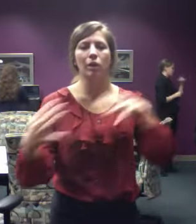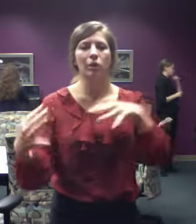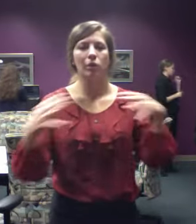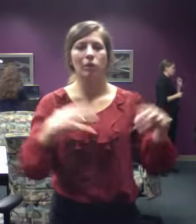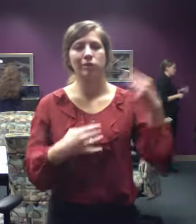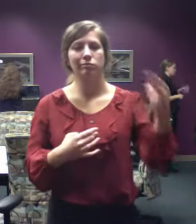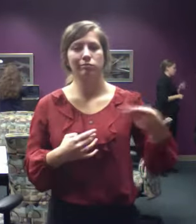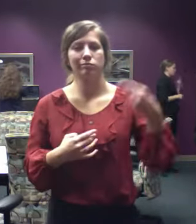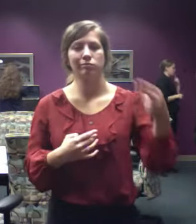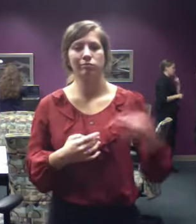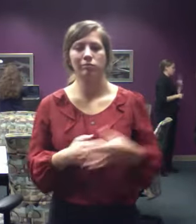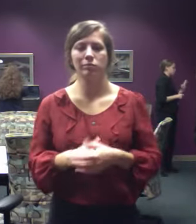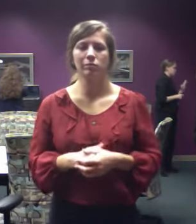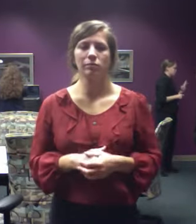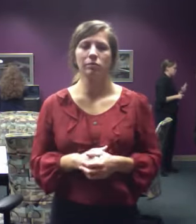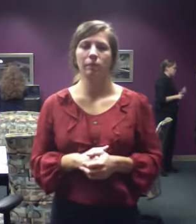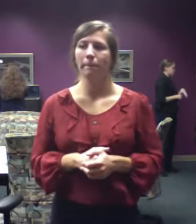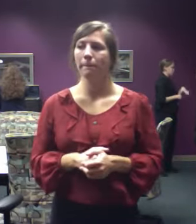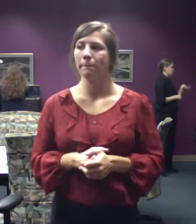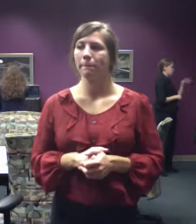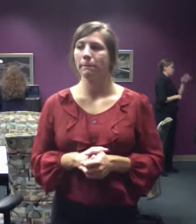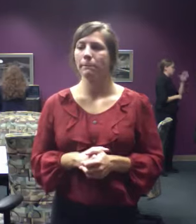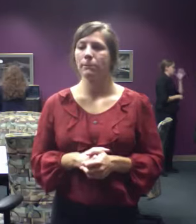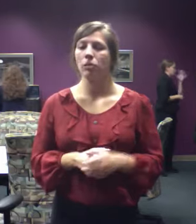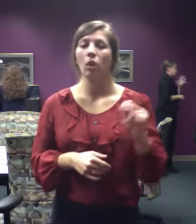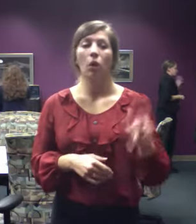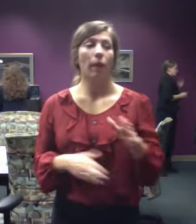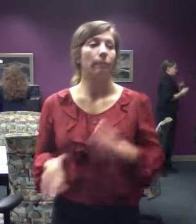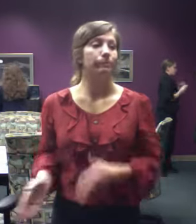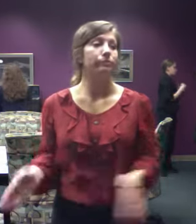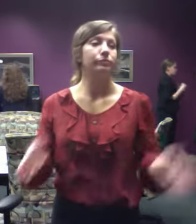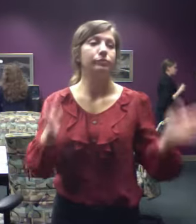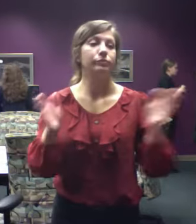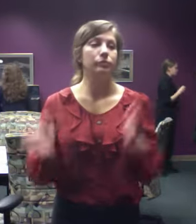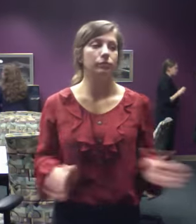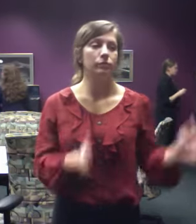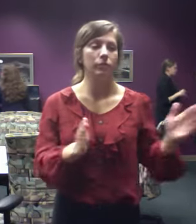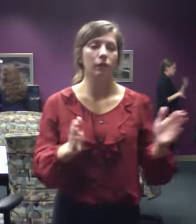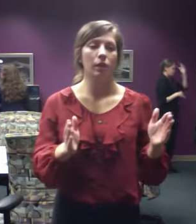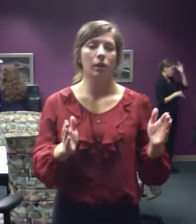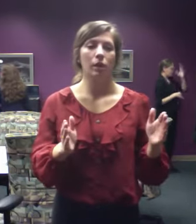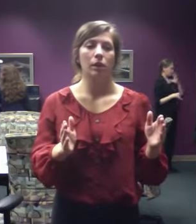know how I could not overplay the impact of the Great Patriotic War on the Russians.